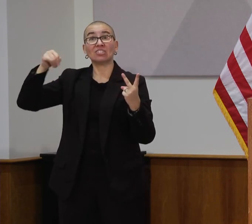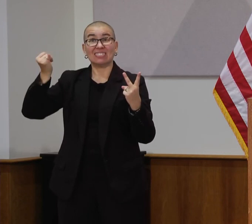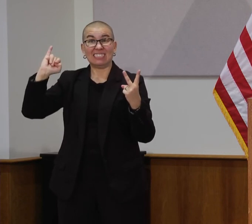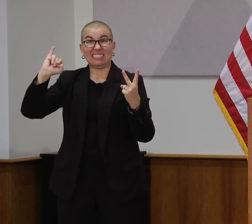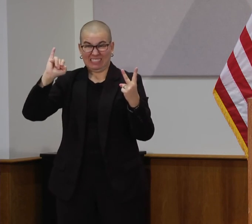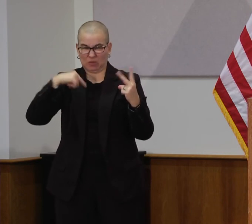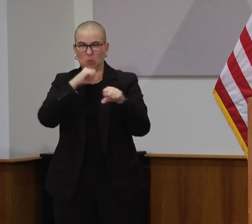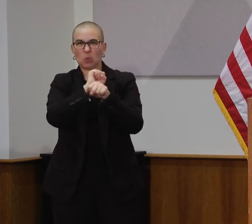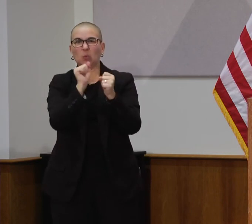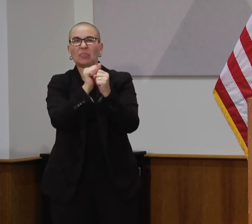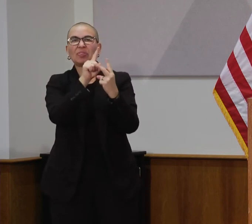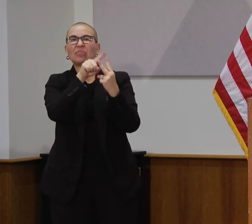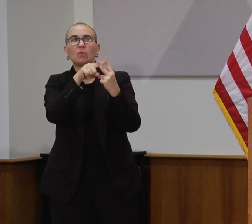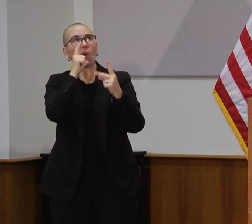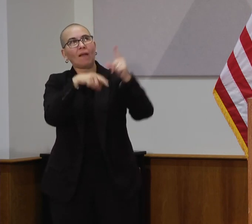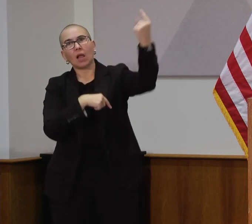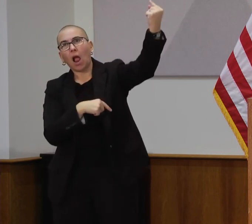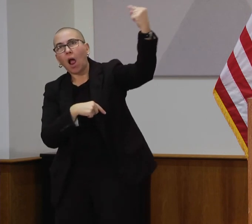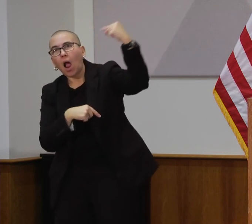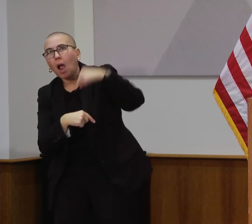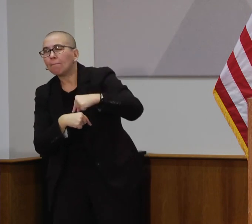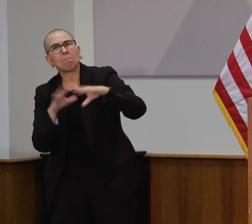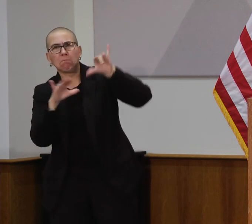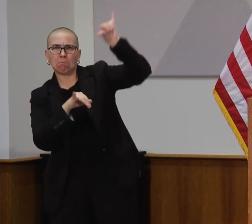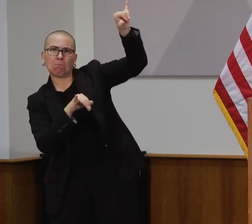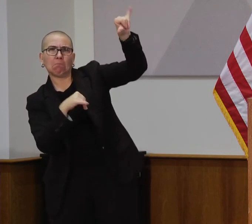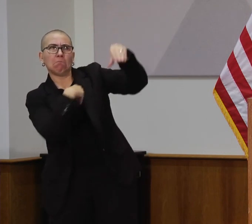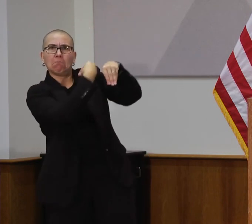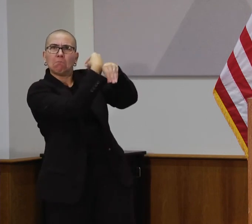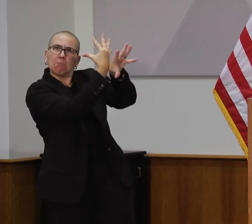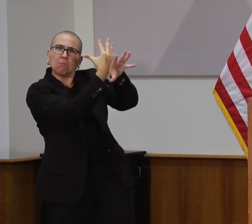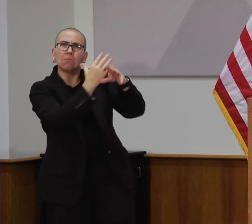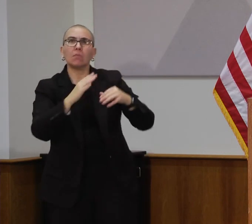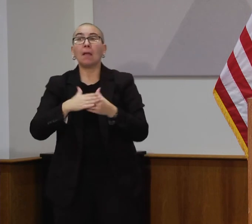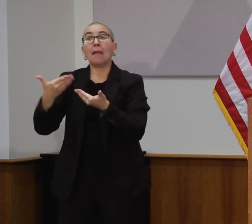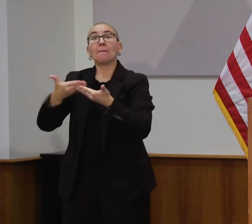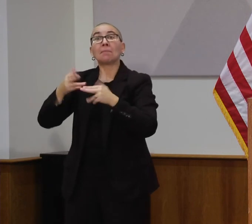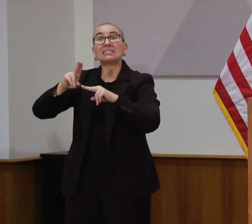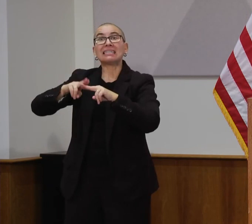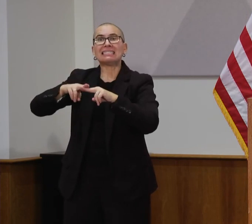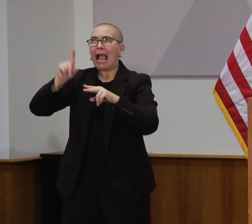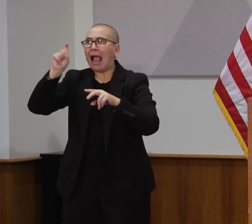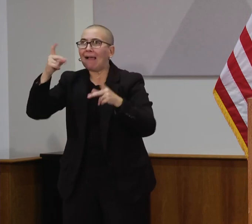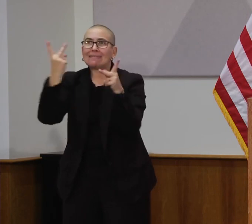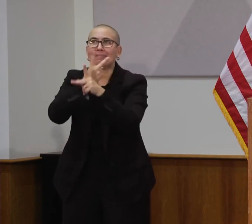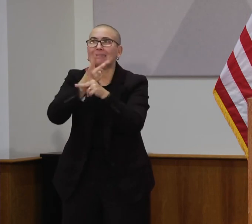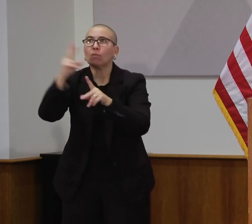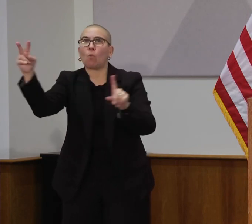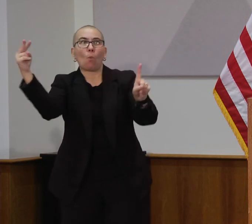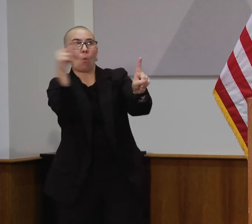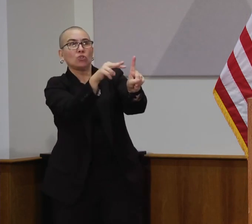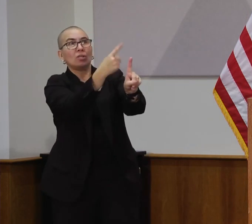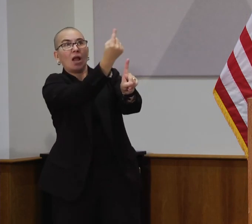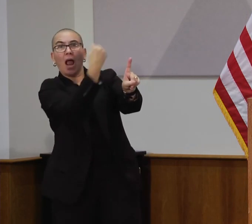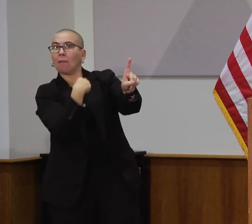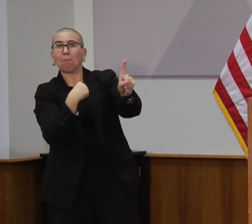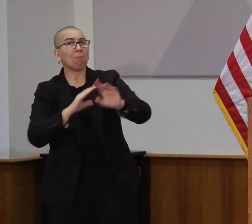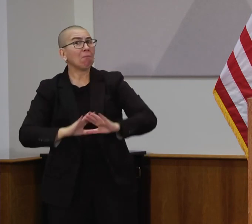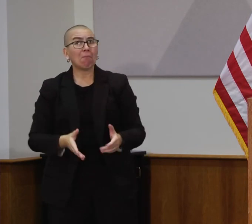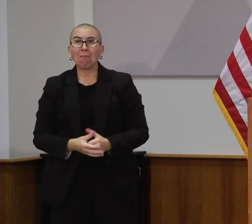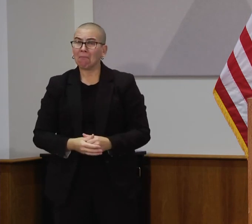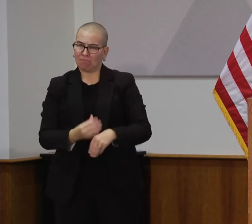about babysitters for the first time. But our medical system could not have done it without you. You flattened the first